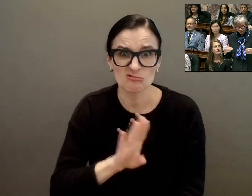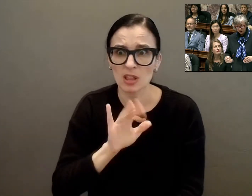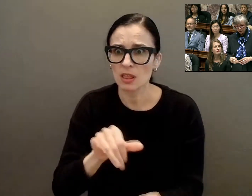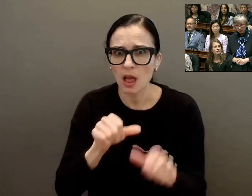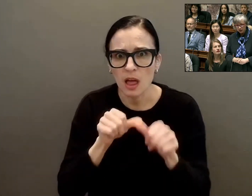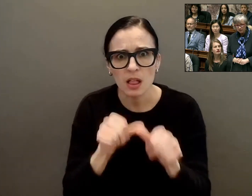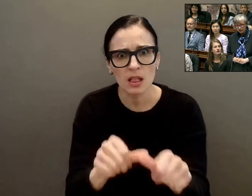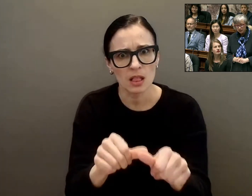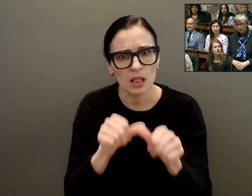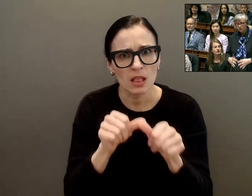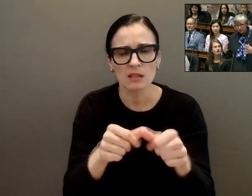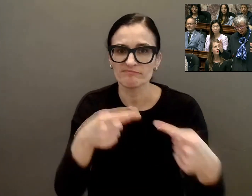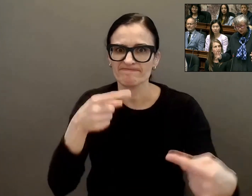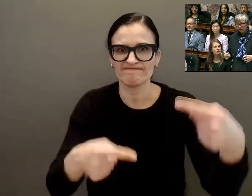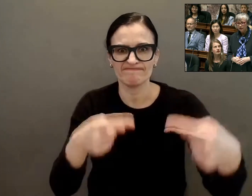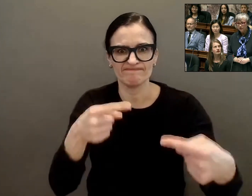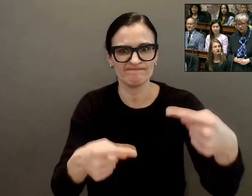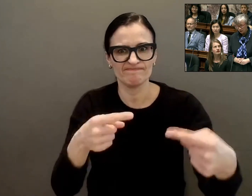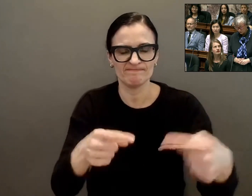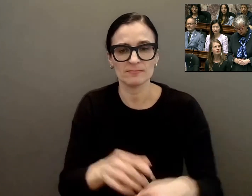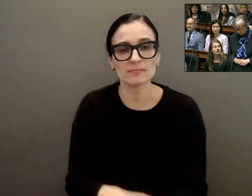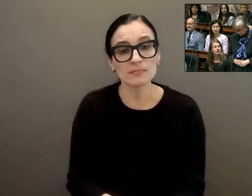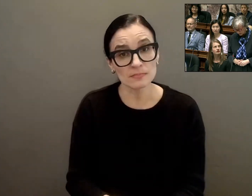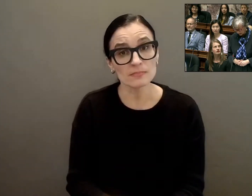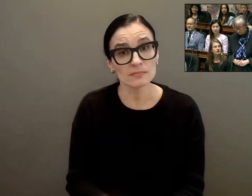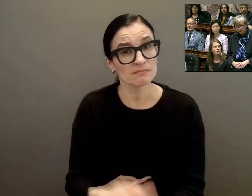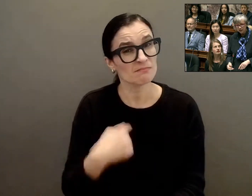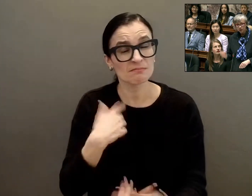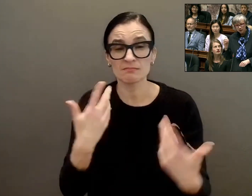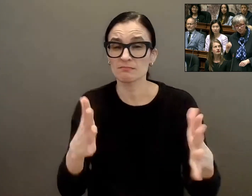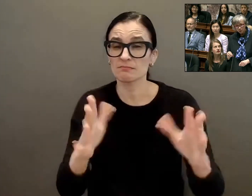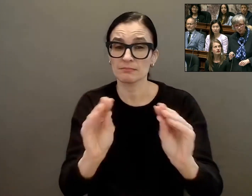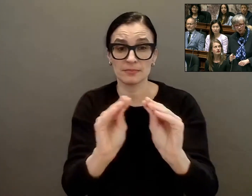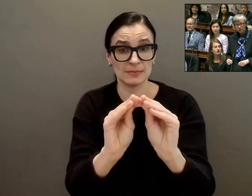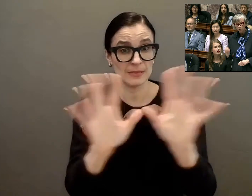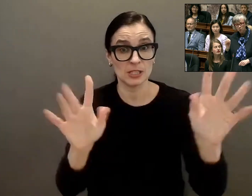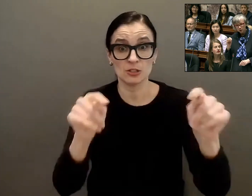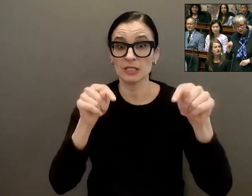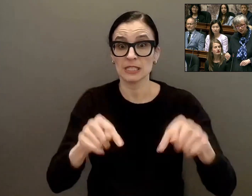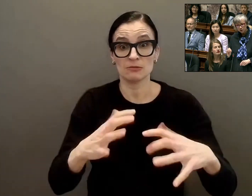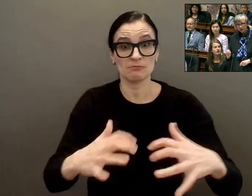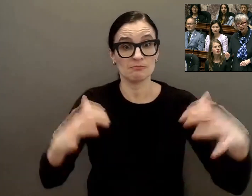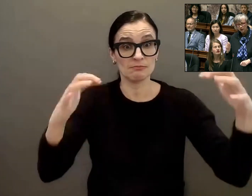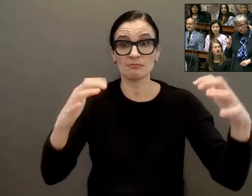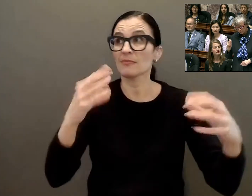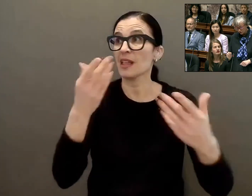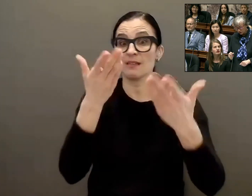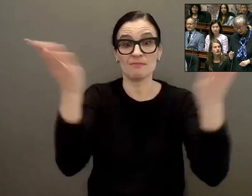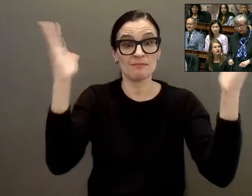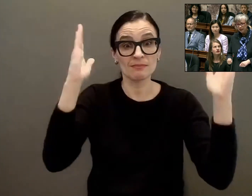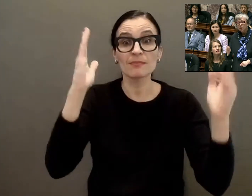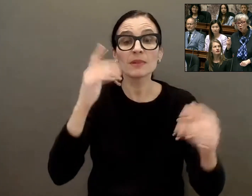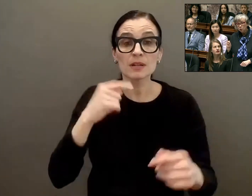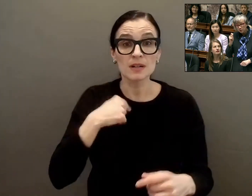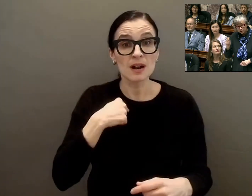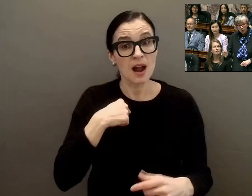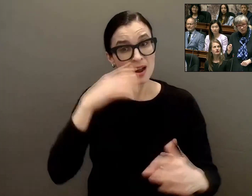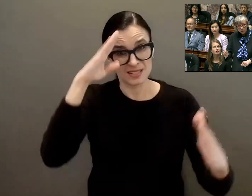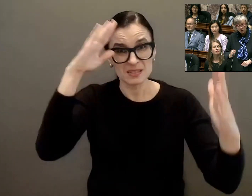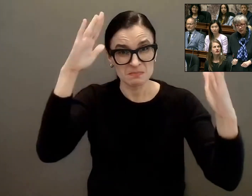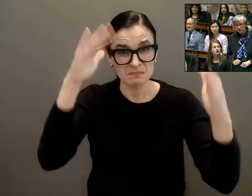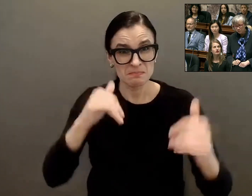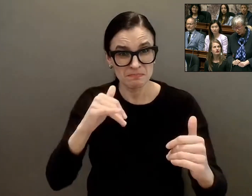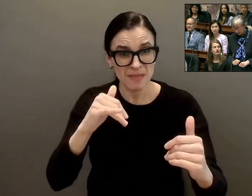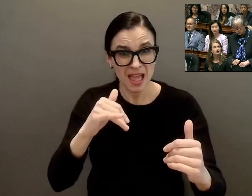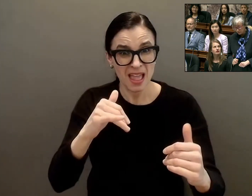been very clear in this House and outside of this House that it is my expectation that both parties will work diligently and with urgency to resolve